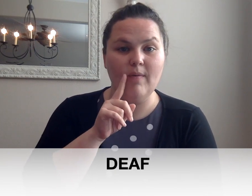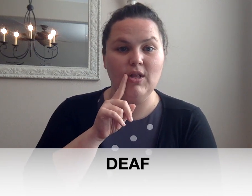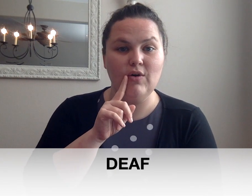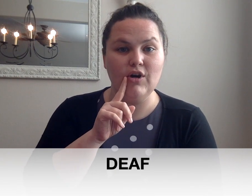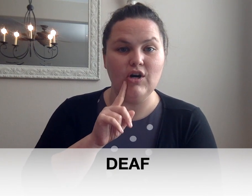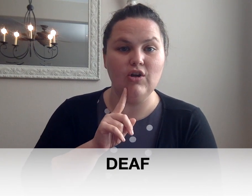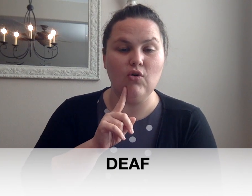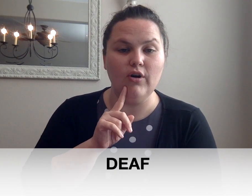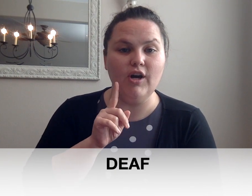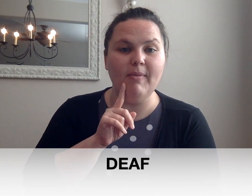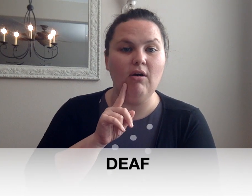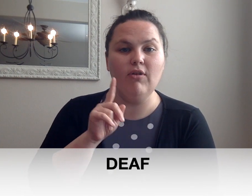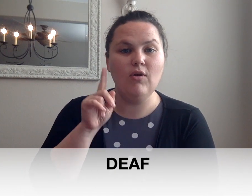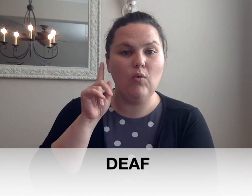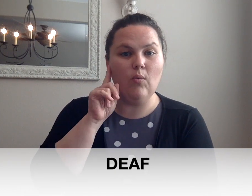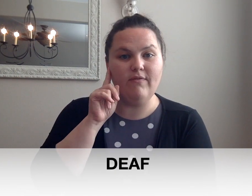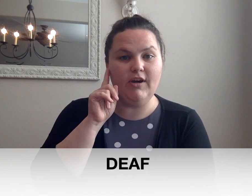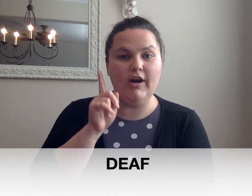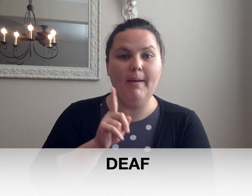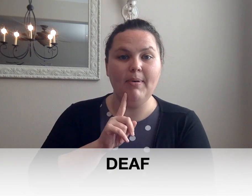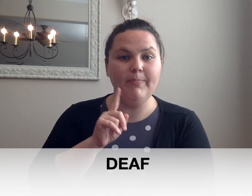below your corner of your mouth, one finger up,